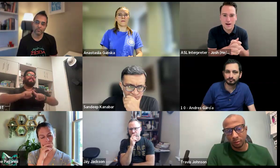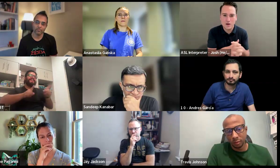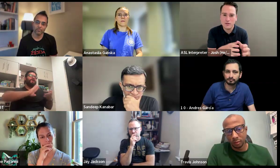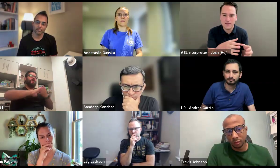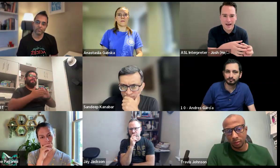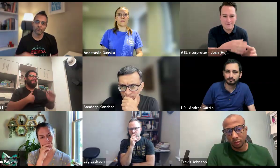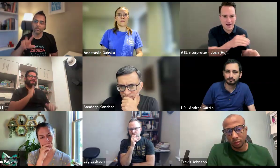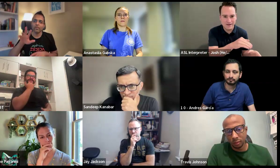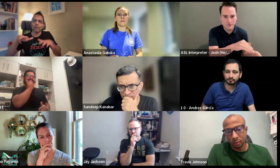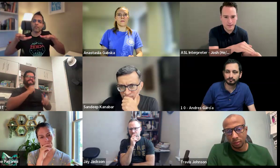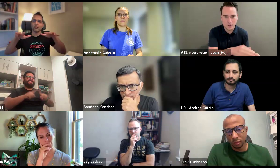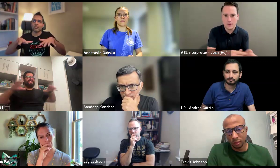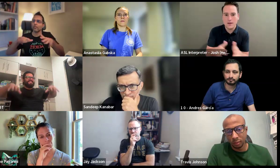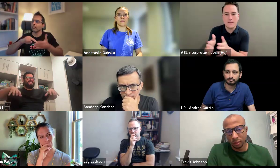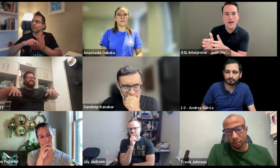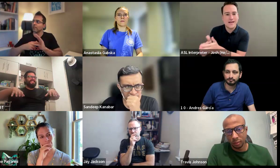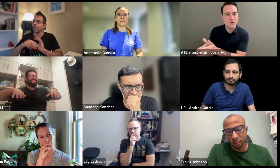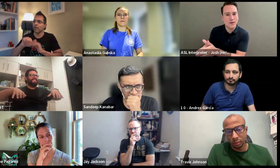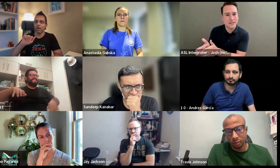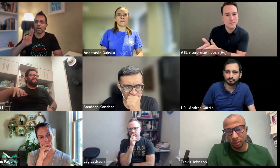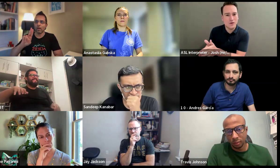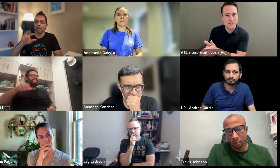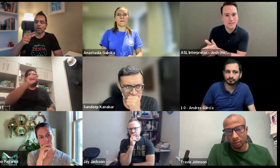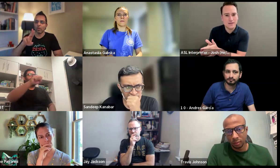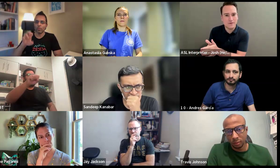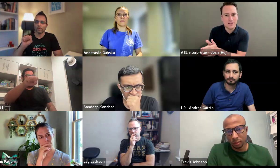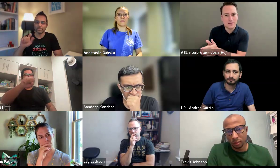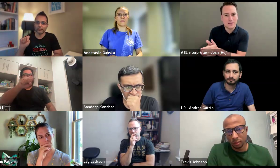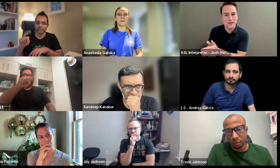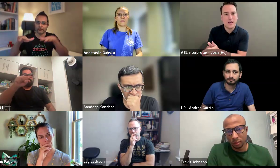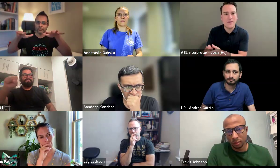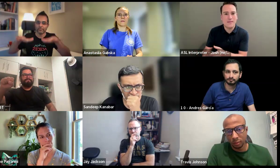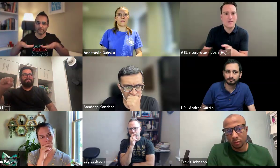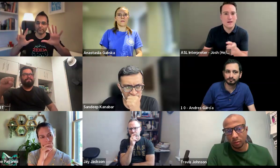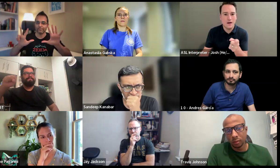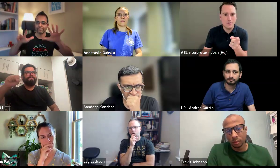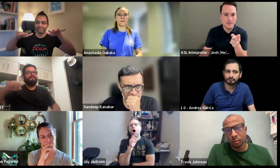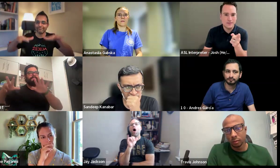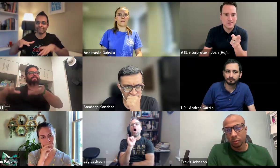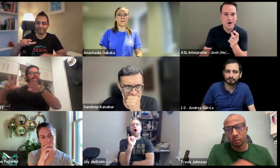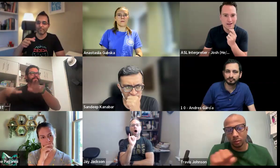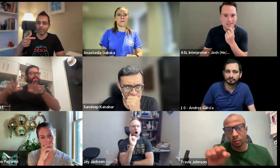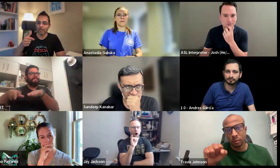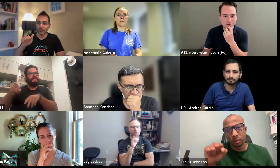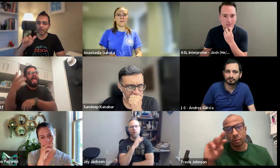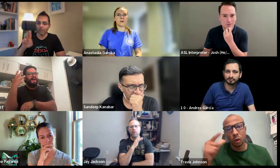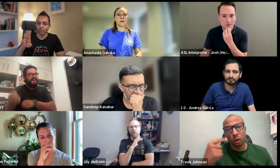and I know that they have that every year, but AWS community is different. And then this means August for the